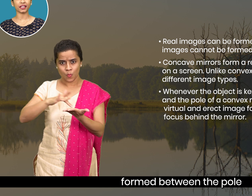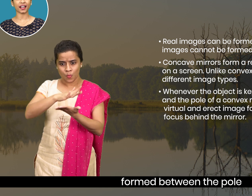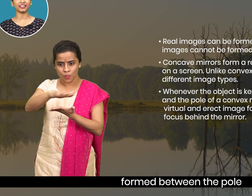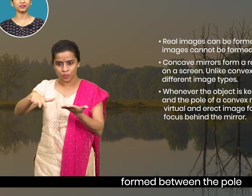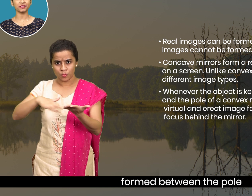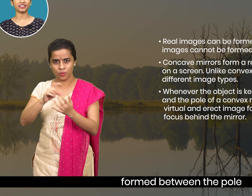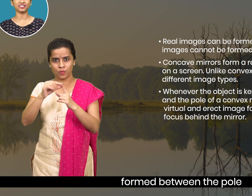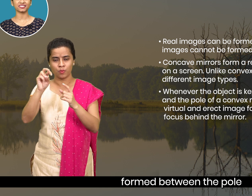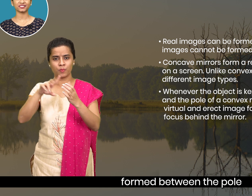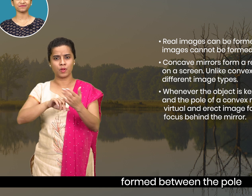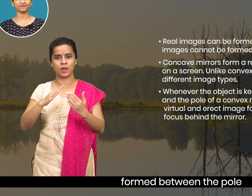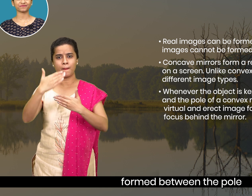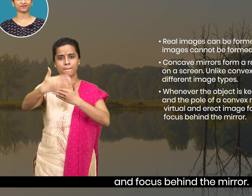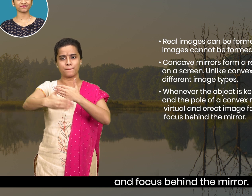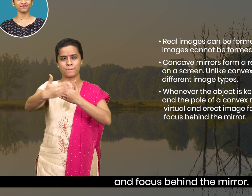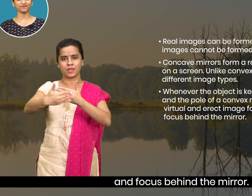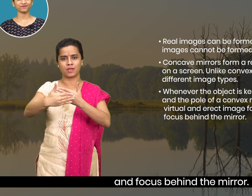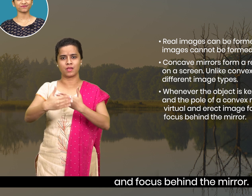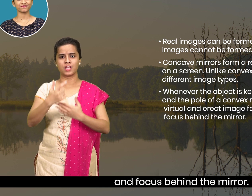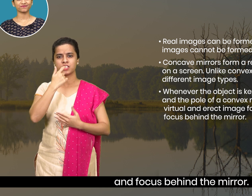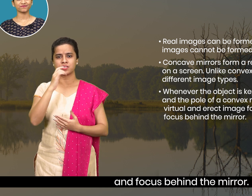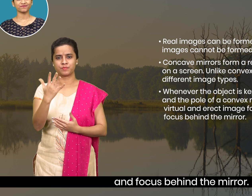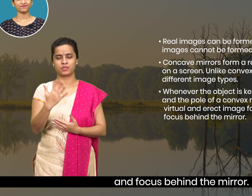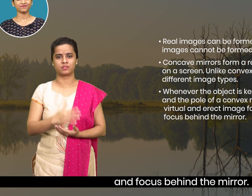focus behind the mirror.